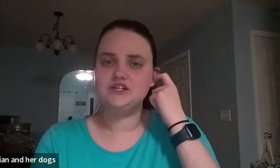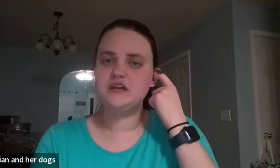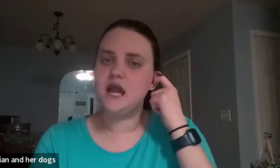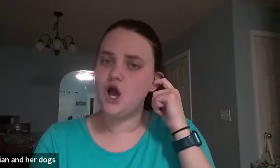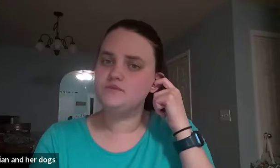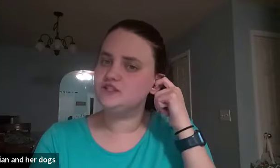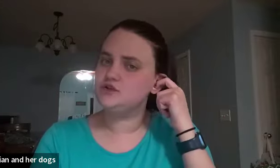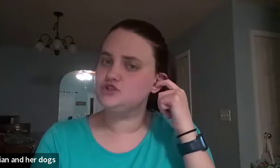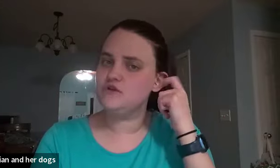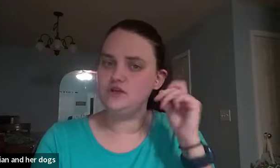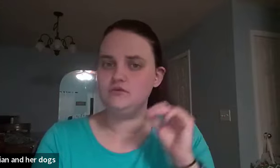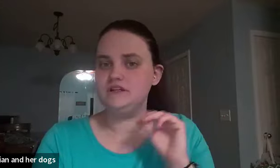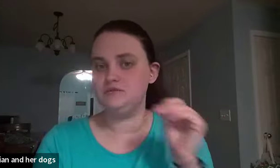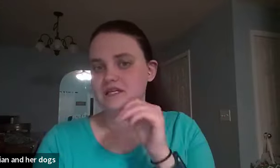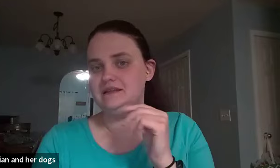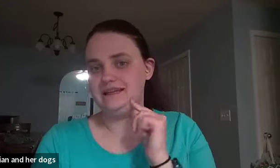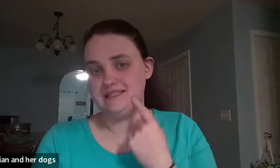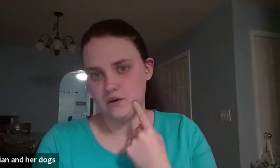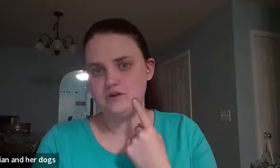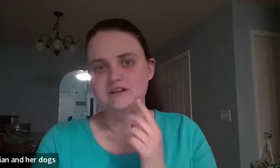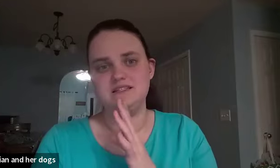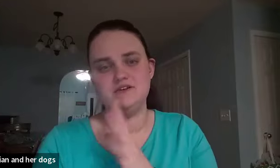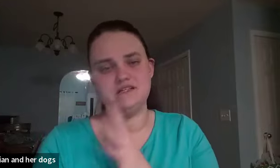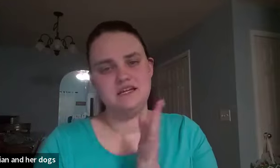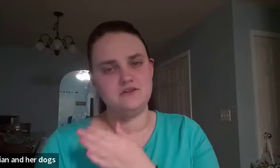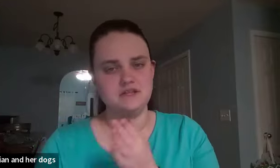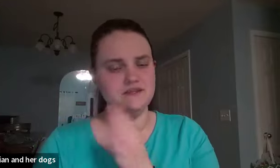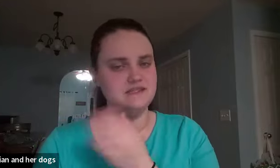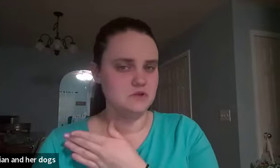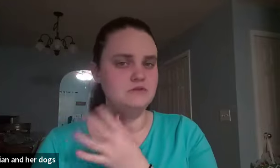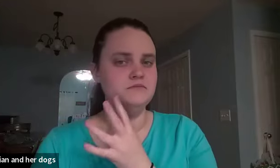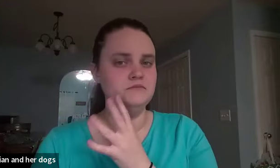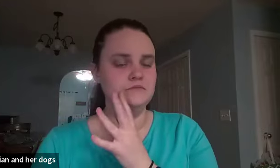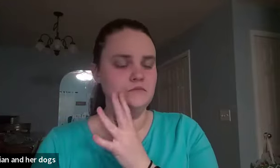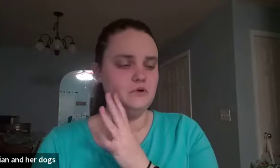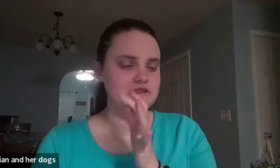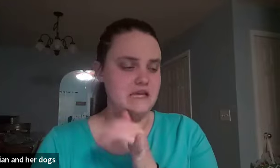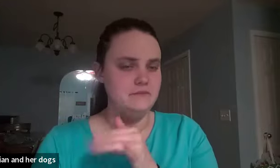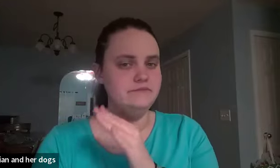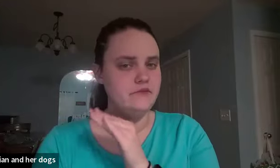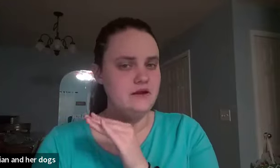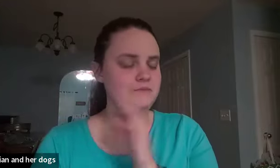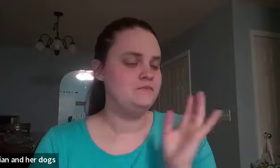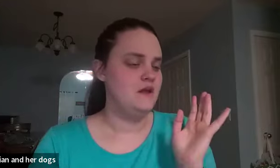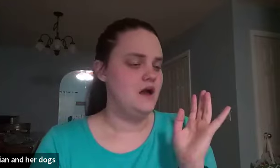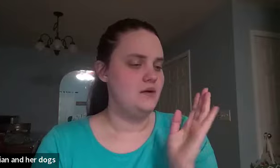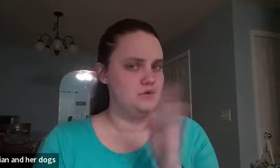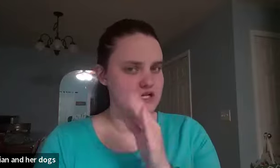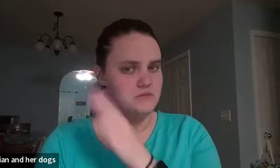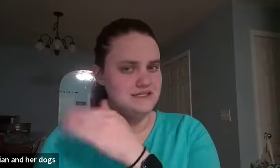That just kind of helps to show that you really do mean like sour because there is another sign that's similar or same there, which I promise